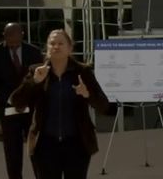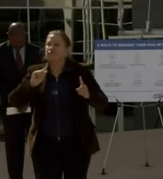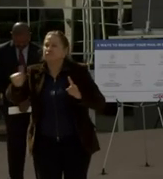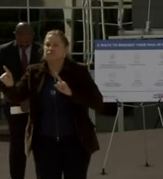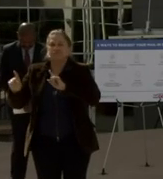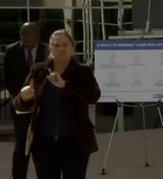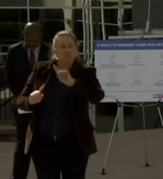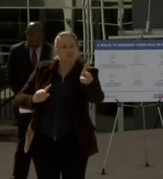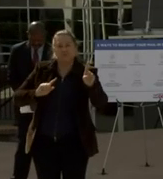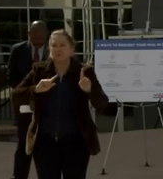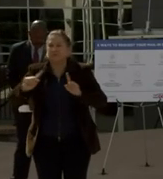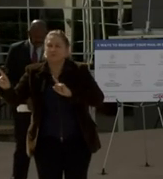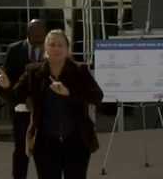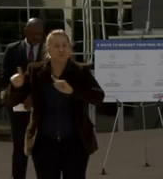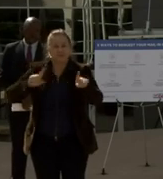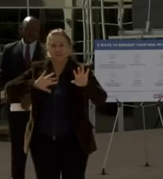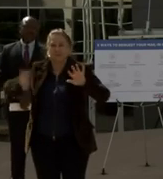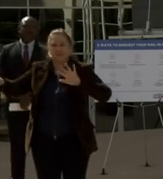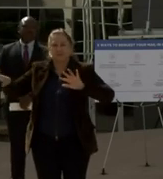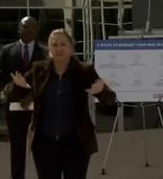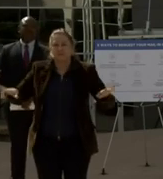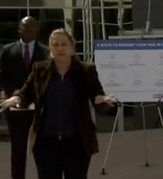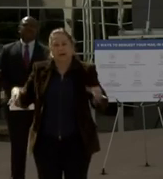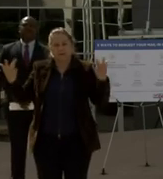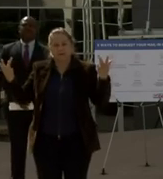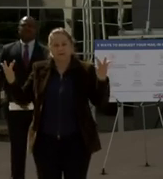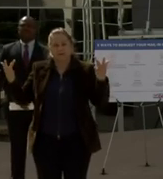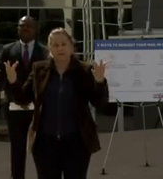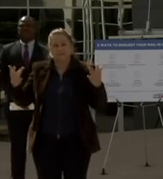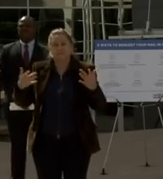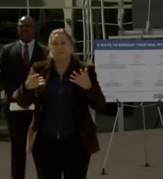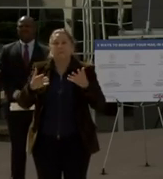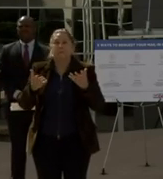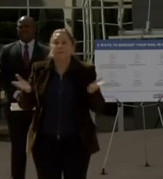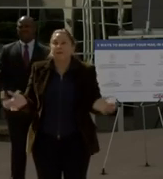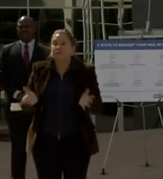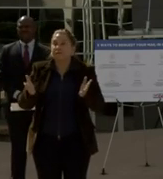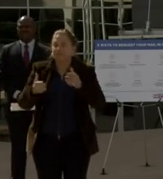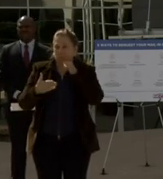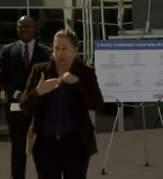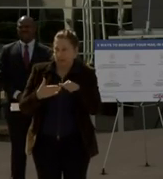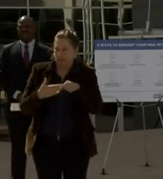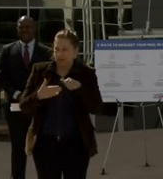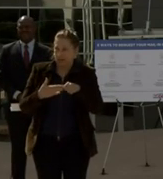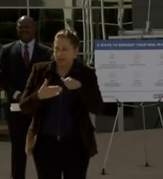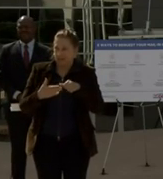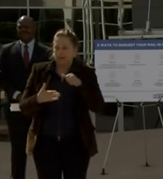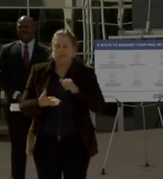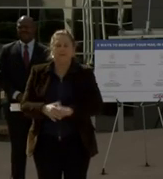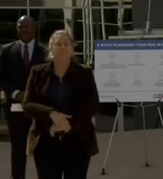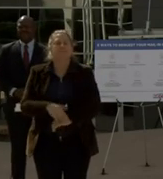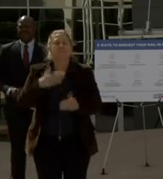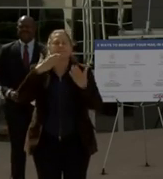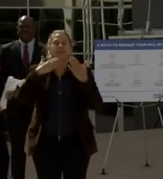continue to push every single person to request that ballot and to be able to vote by mail with your mail-in ballot. Thank you very much.